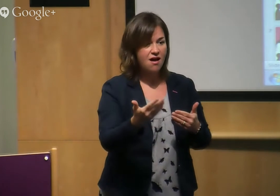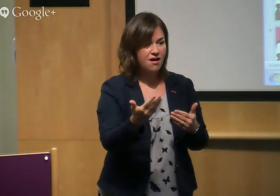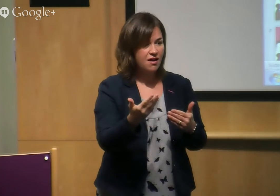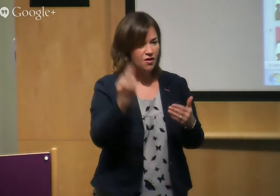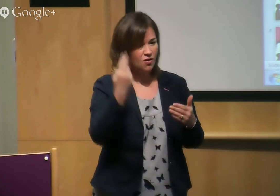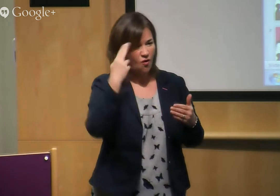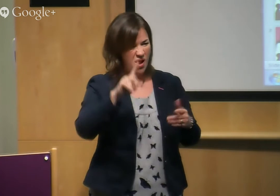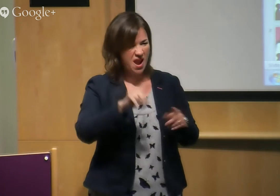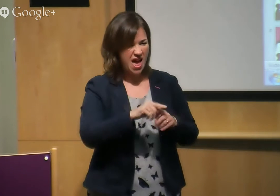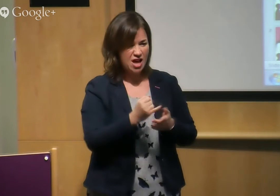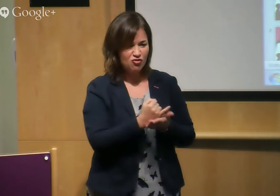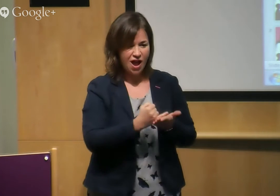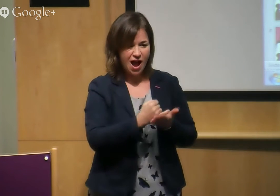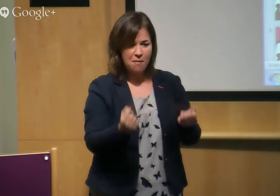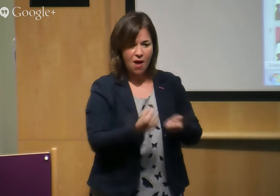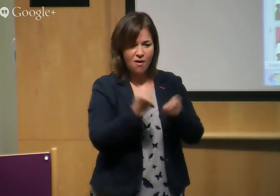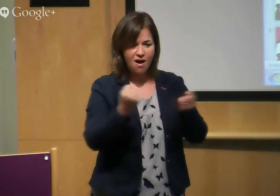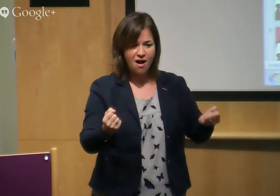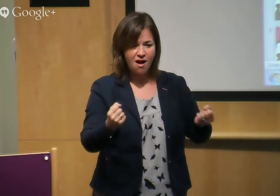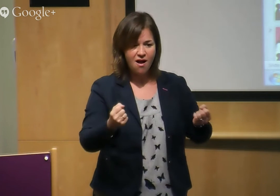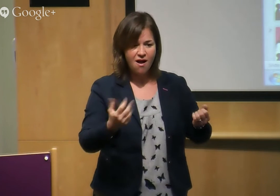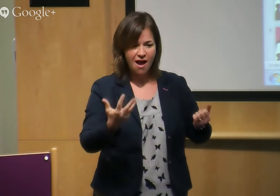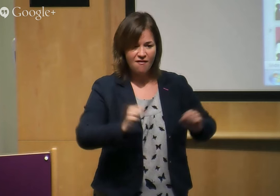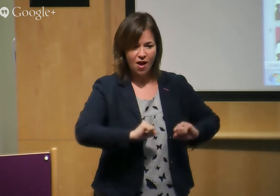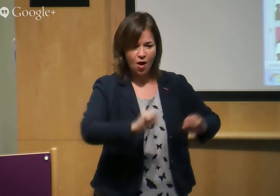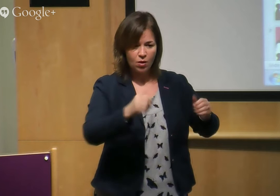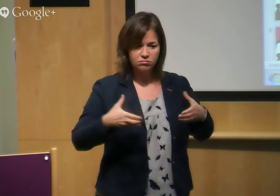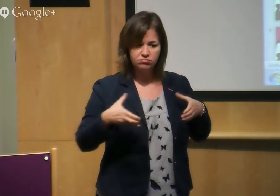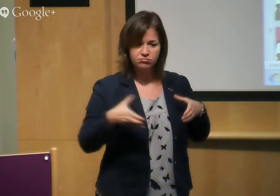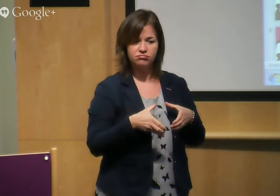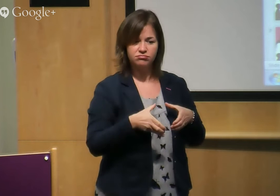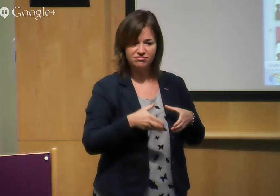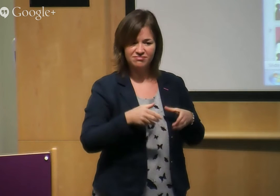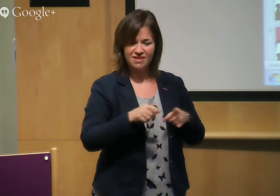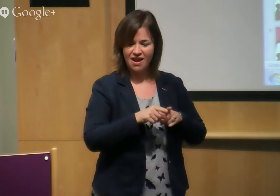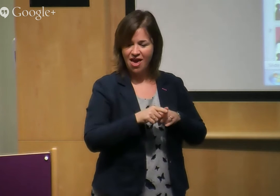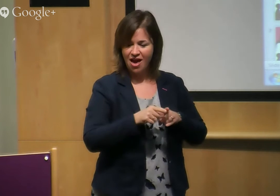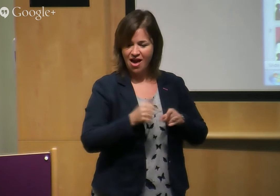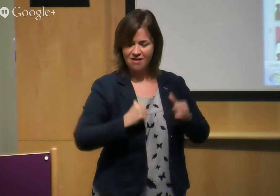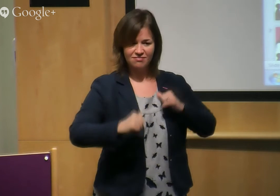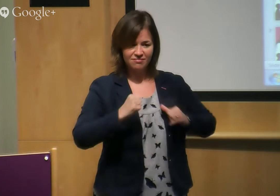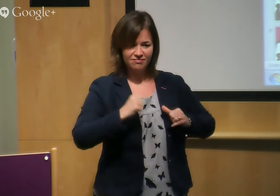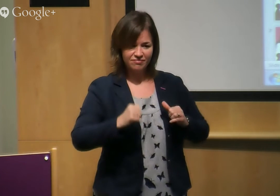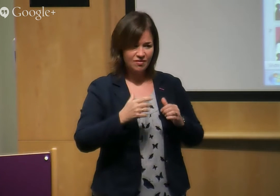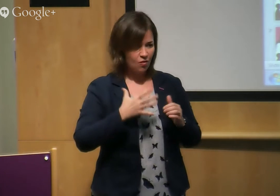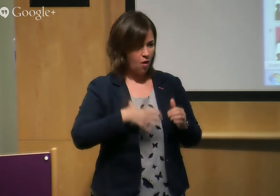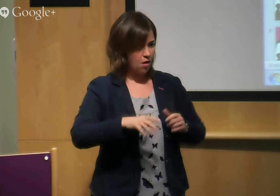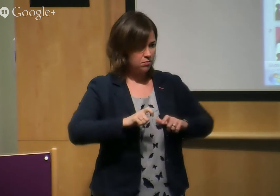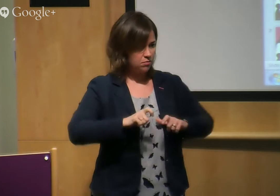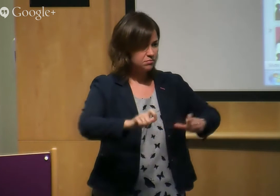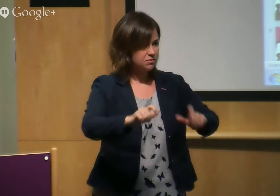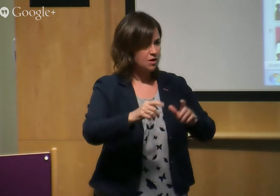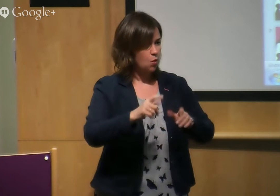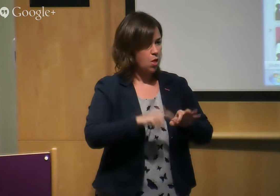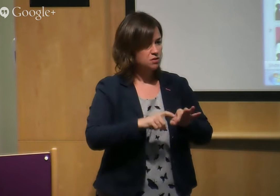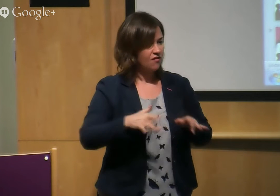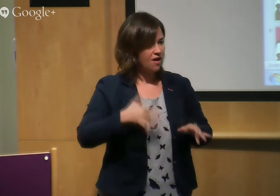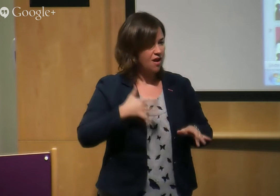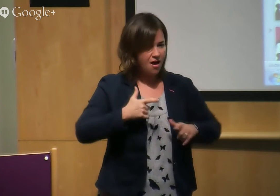an expanding group. It's a growing group, and we know that a larger group will also come